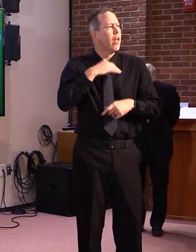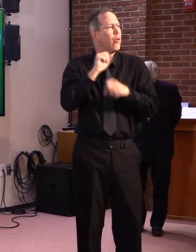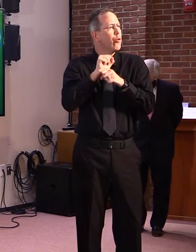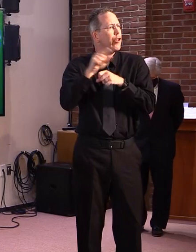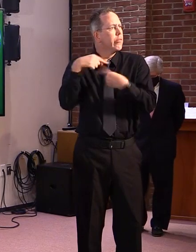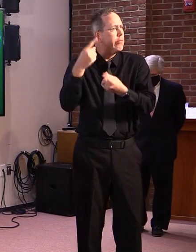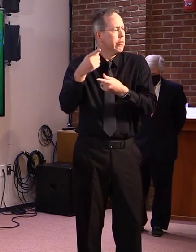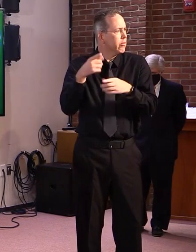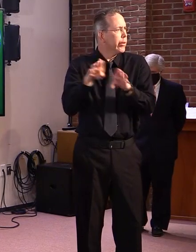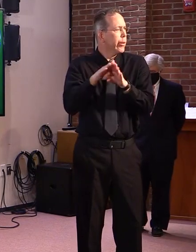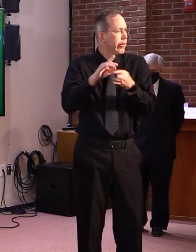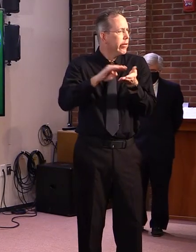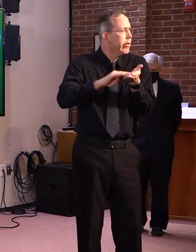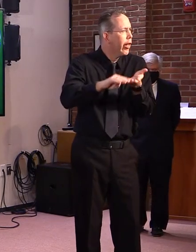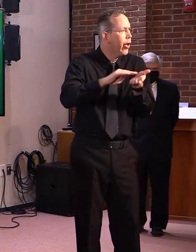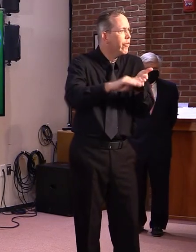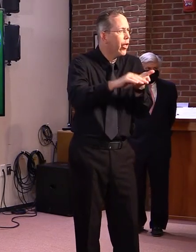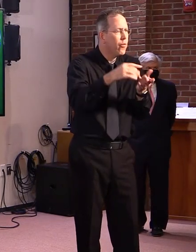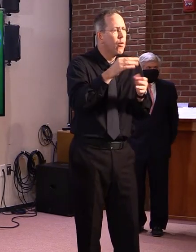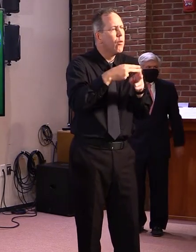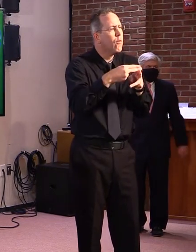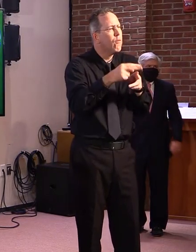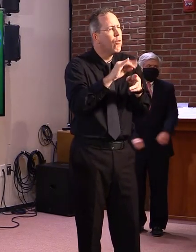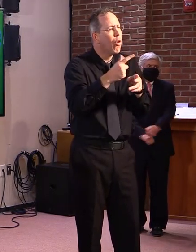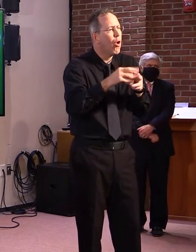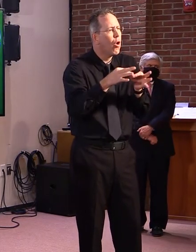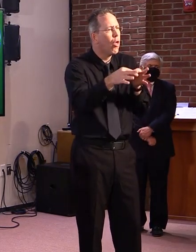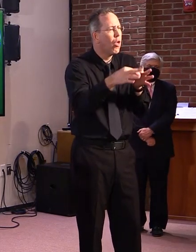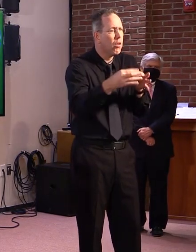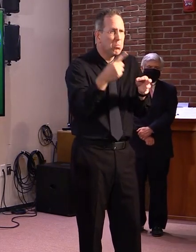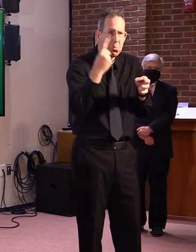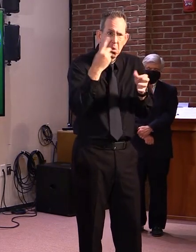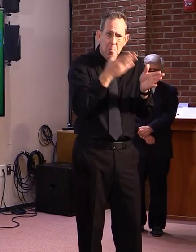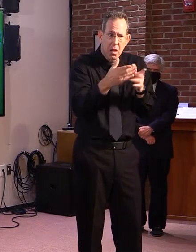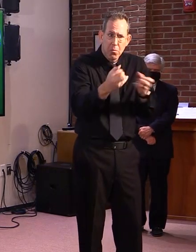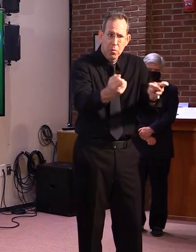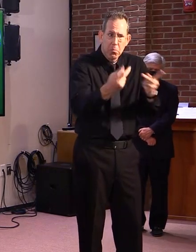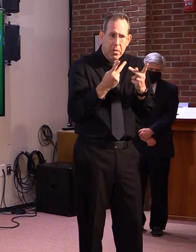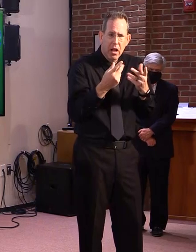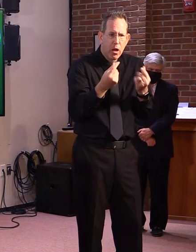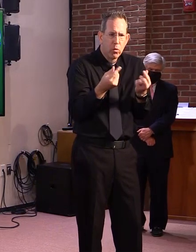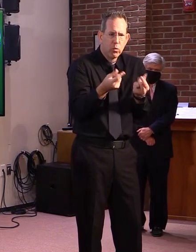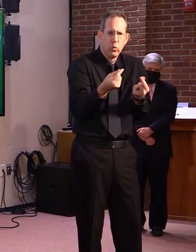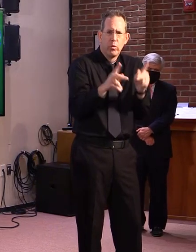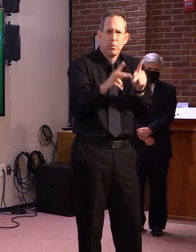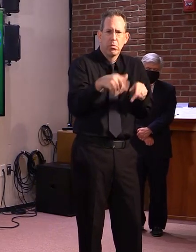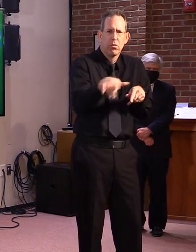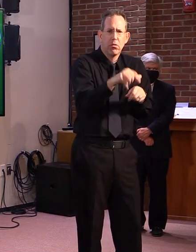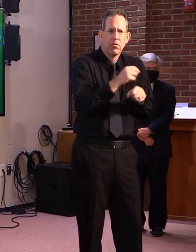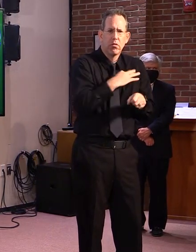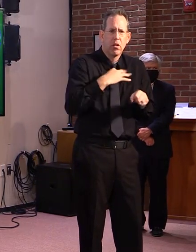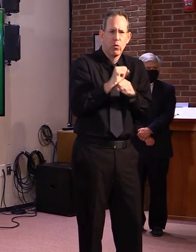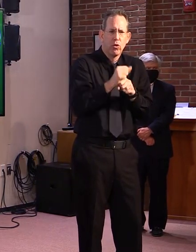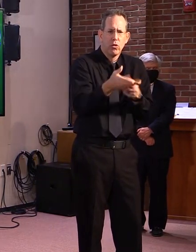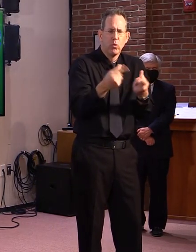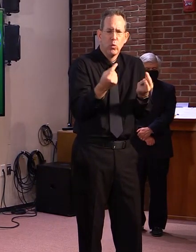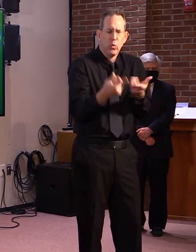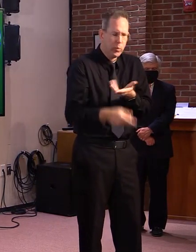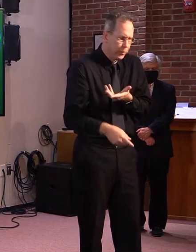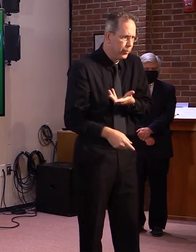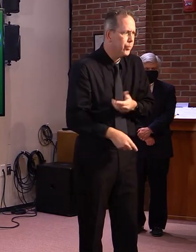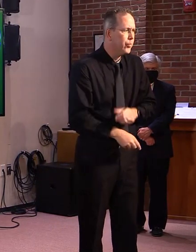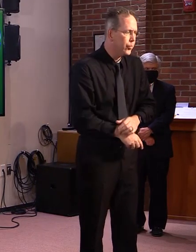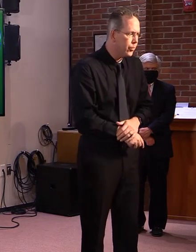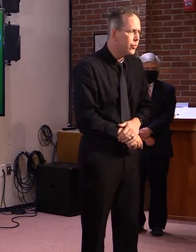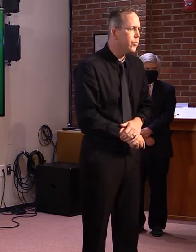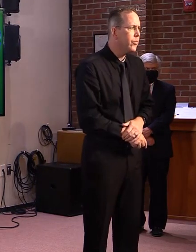Yeah, thank you, Governor. We did speak with the contractor specifically, but and it doesn't seem